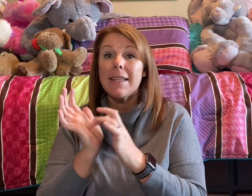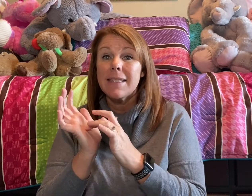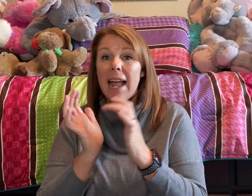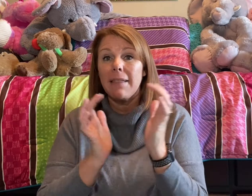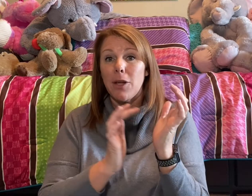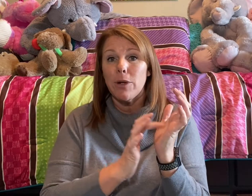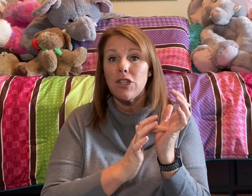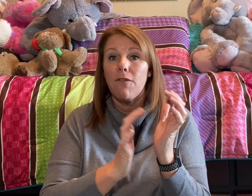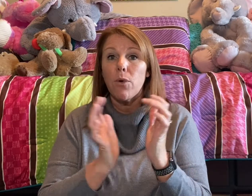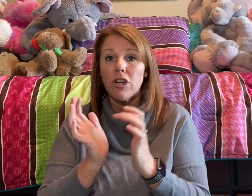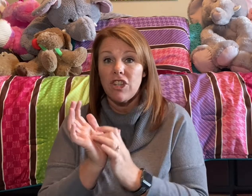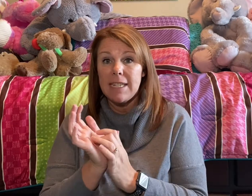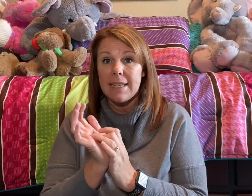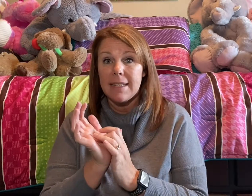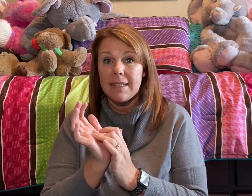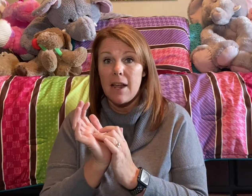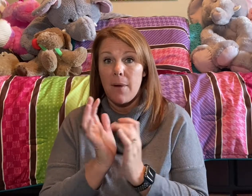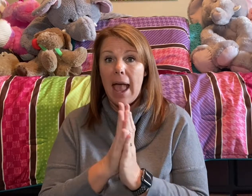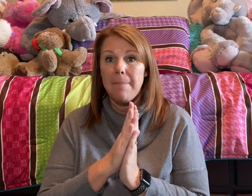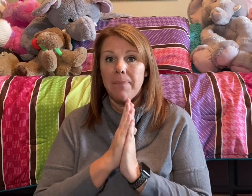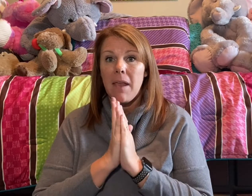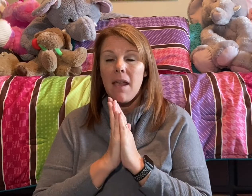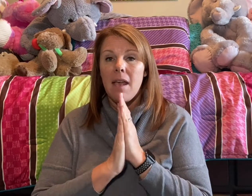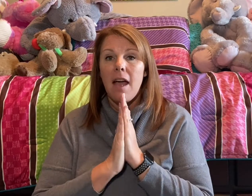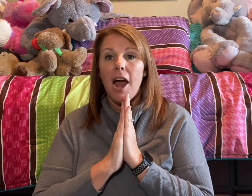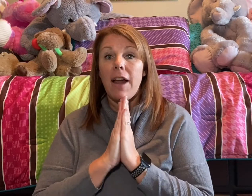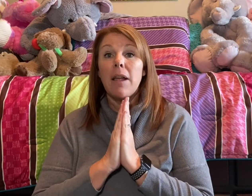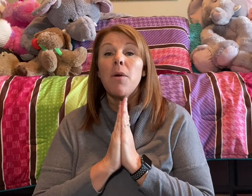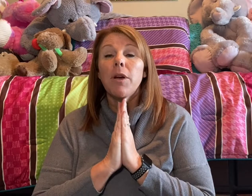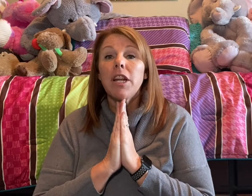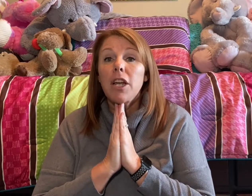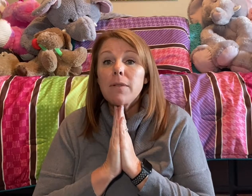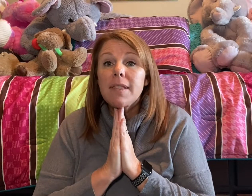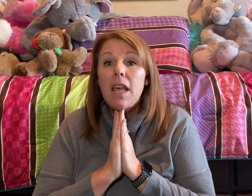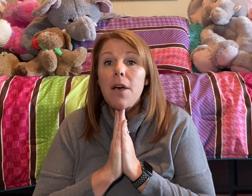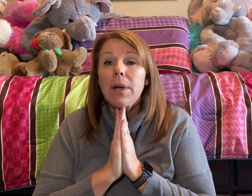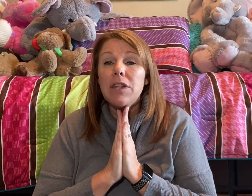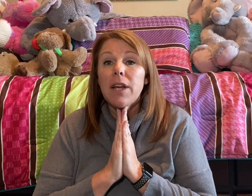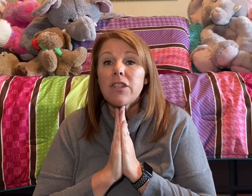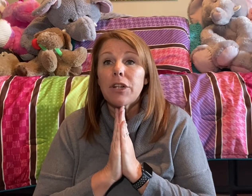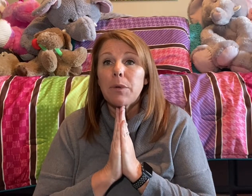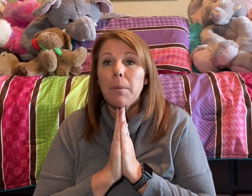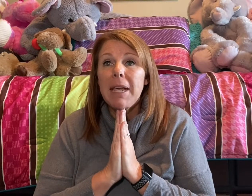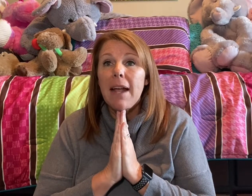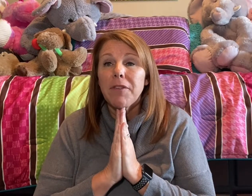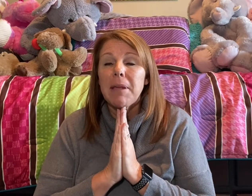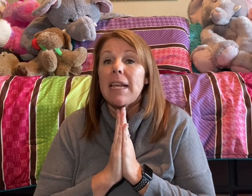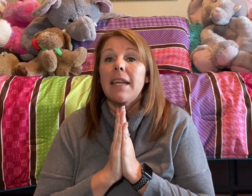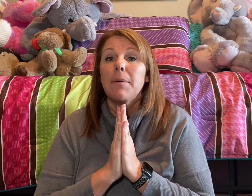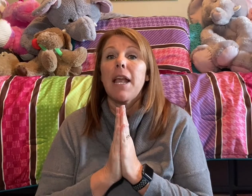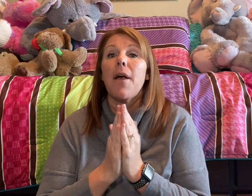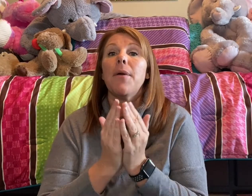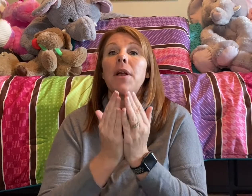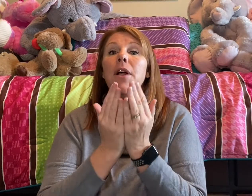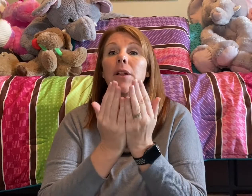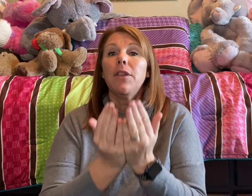sign language for Jesus, okay? All right, we're gonna go slow and you guys are gonna repeat after me. Here we go.